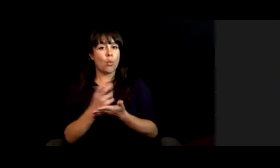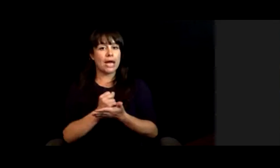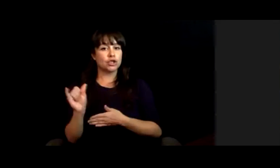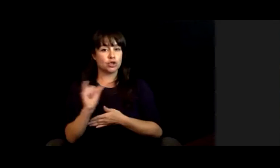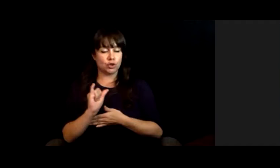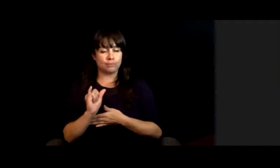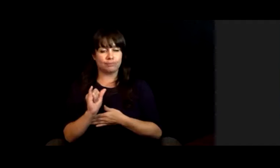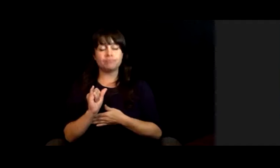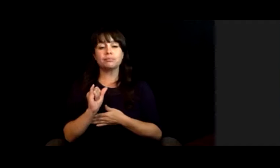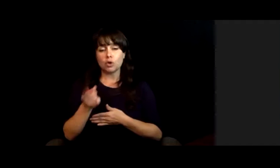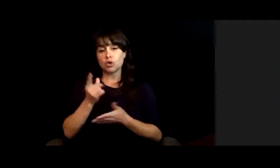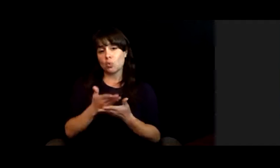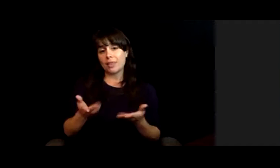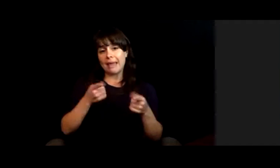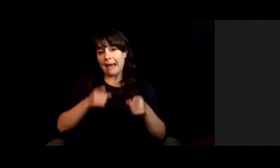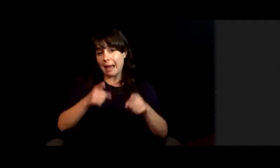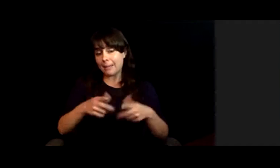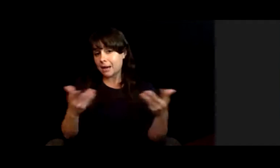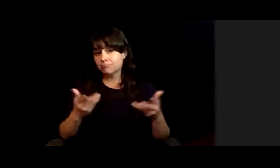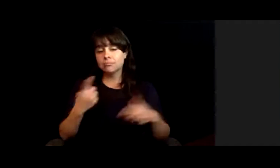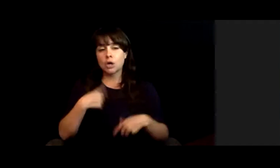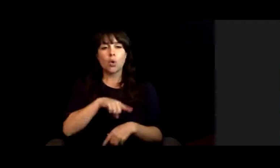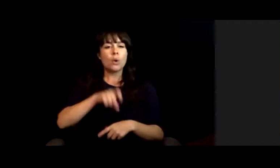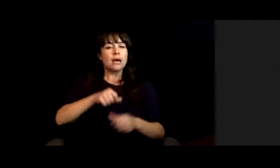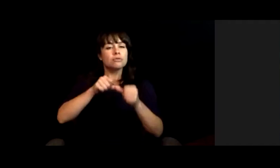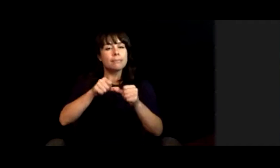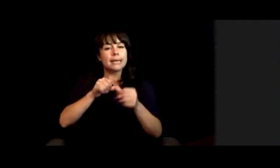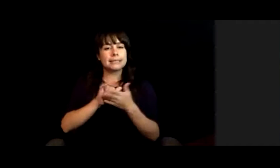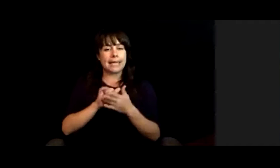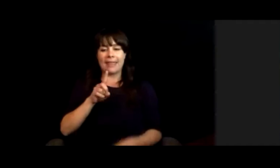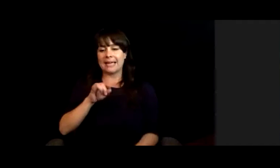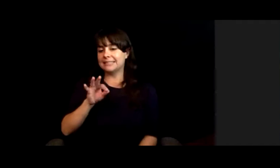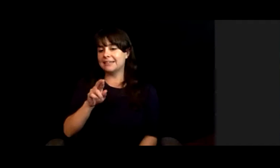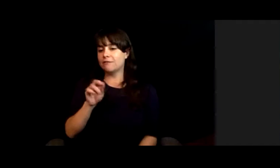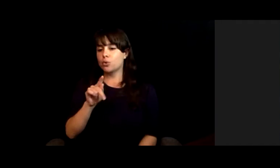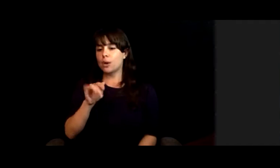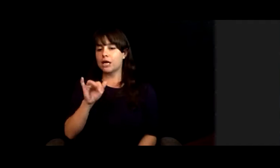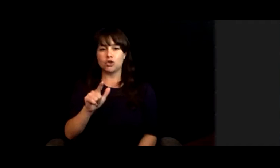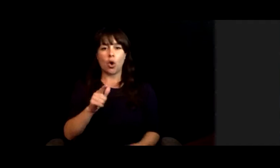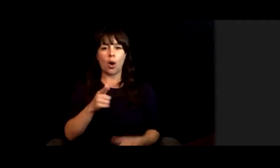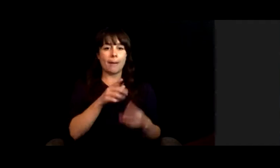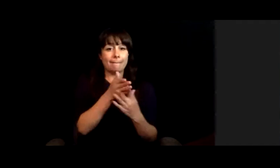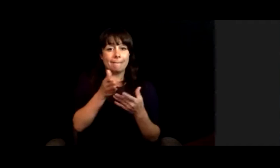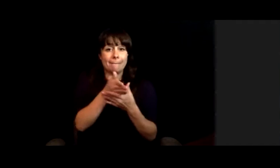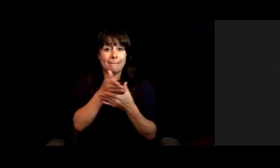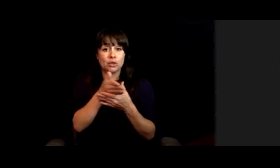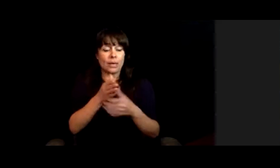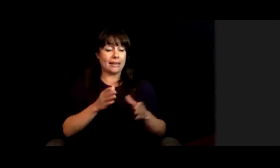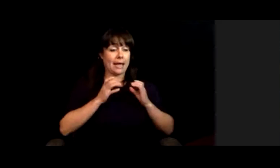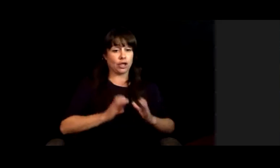happening is we've got to maintain that differential between the consumer-directed rest of state rate,